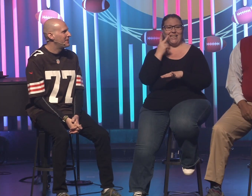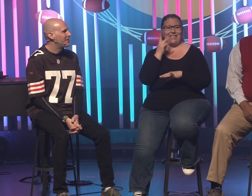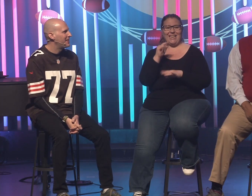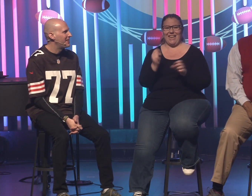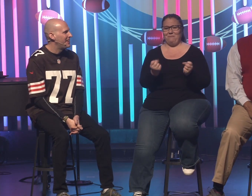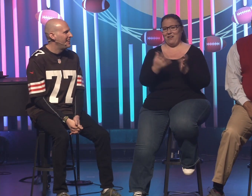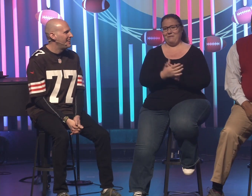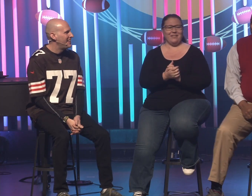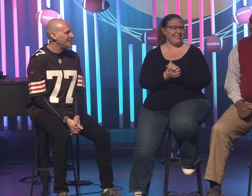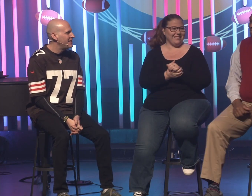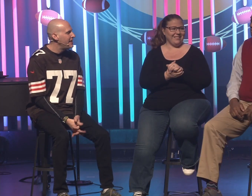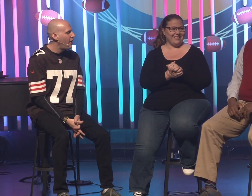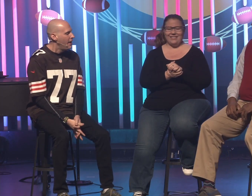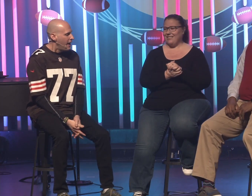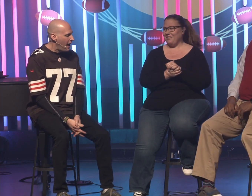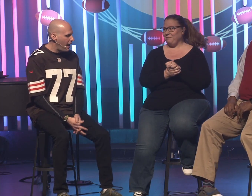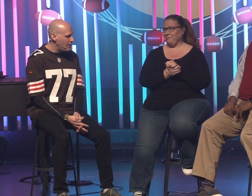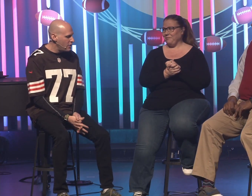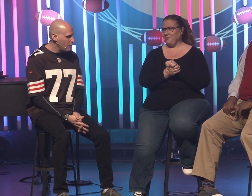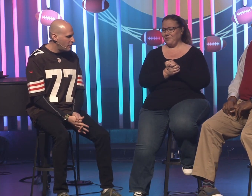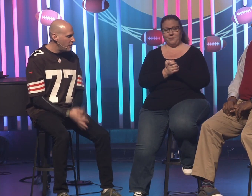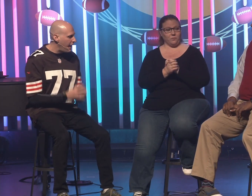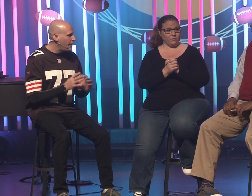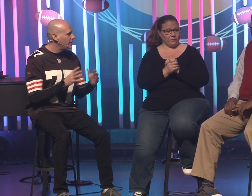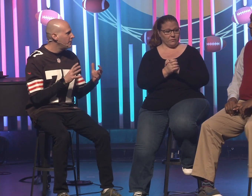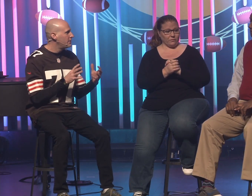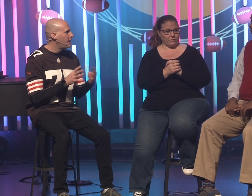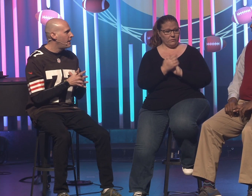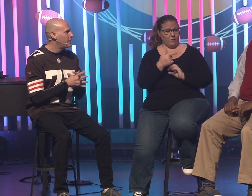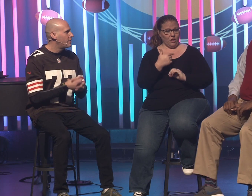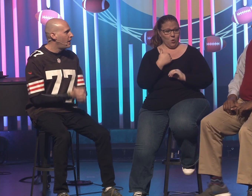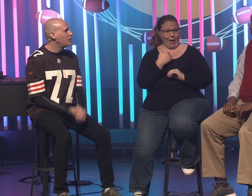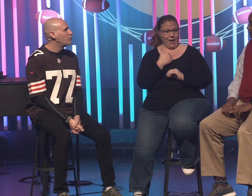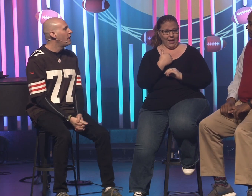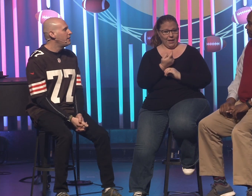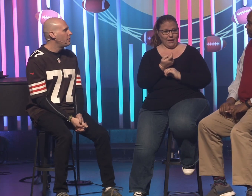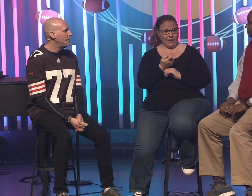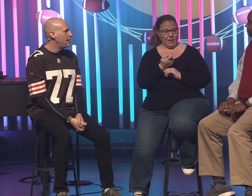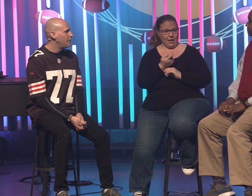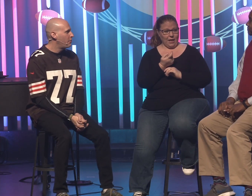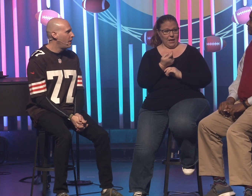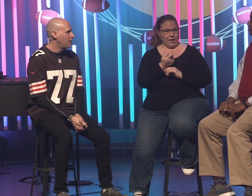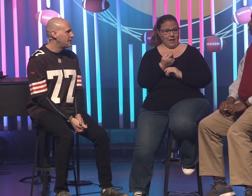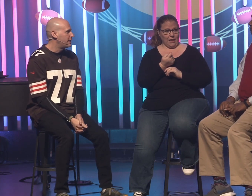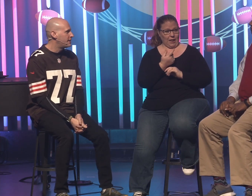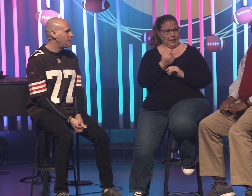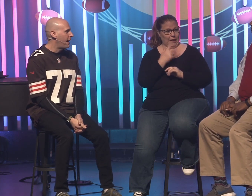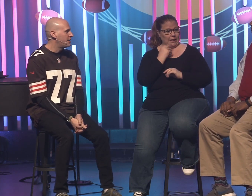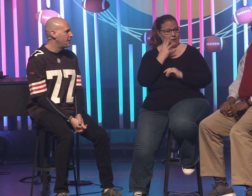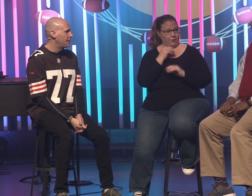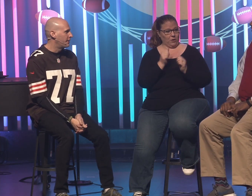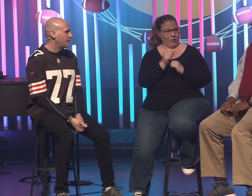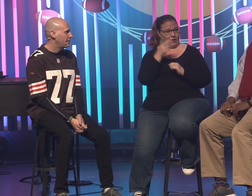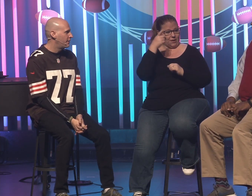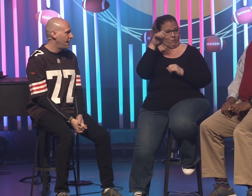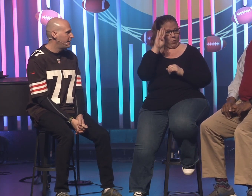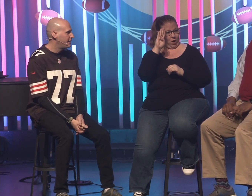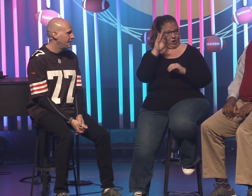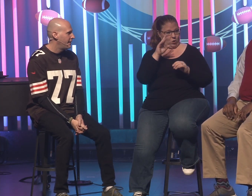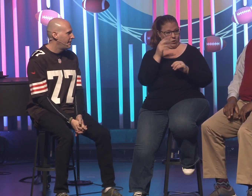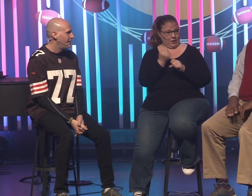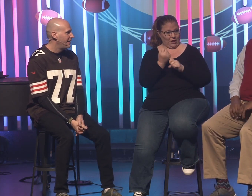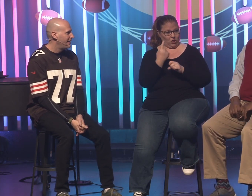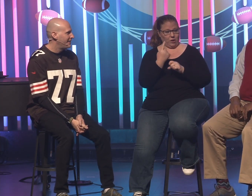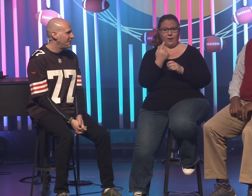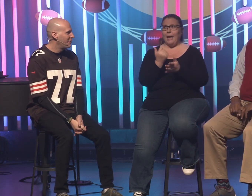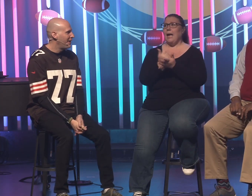much. That's good. Now, you had a little run-in with the Denver Broncos this past year, correct?